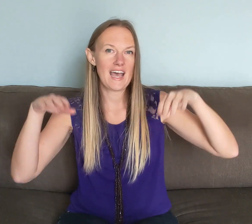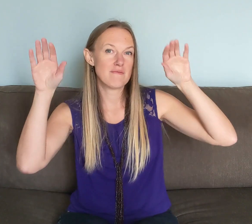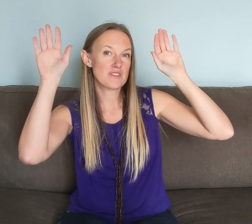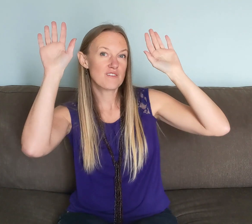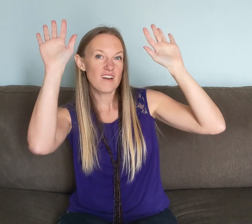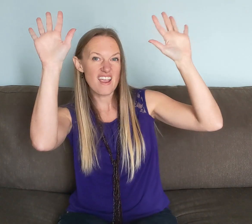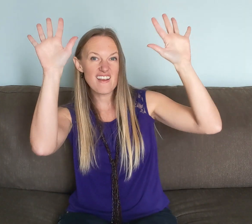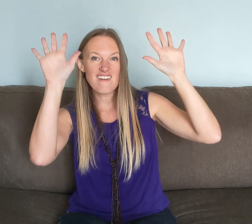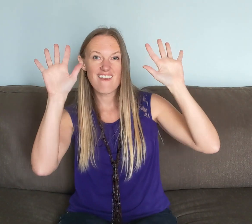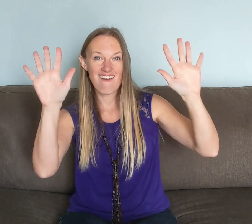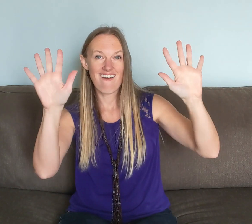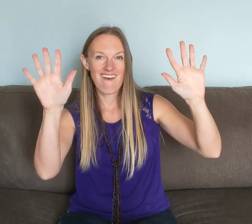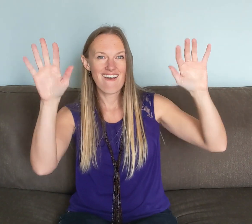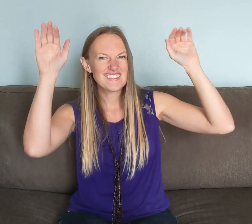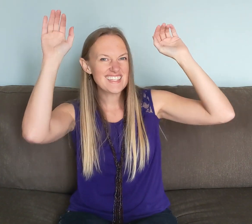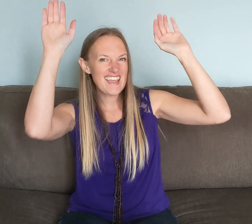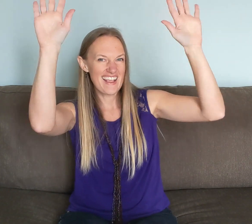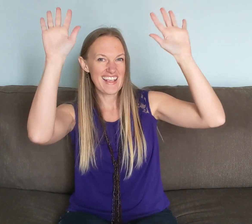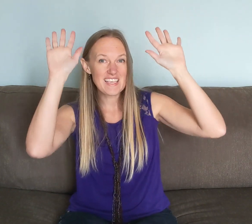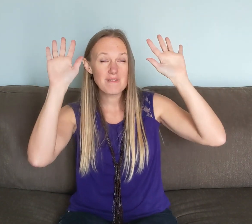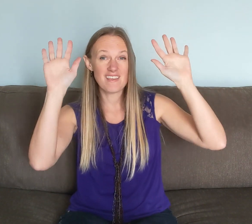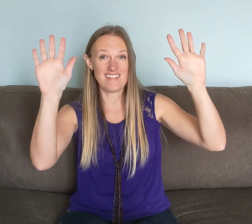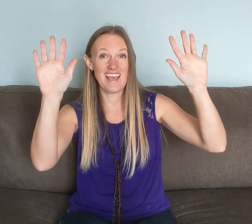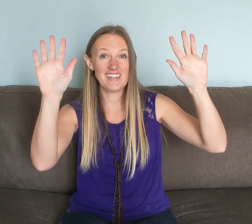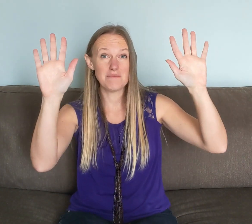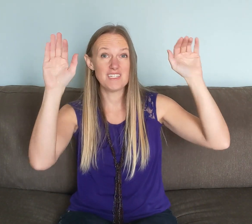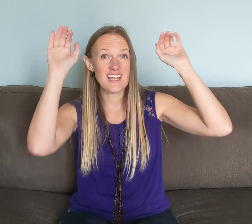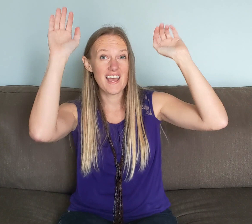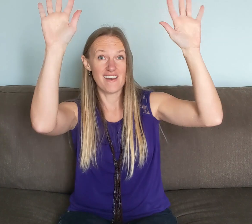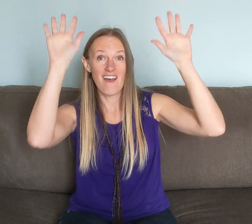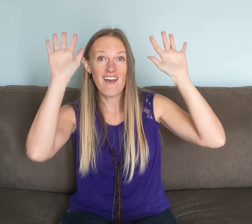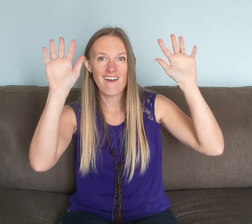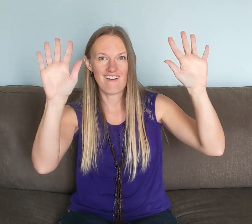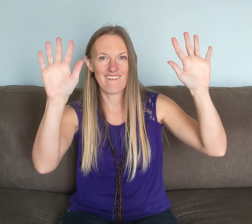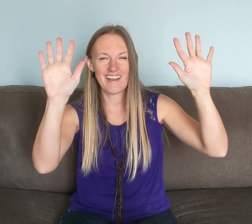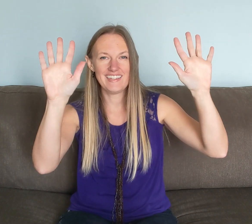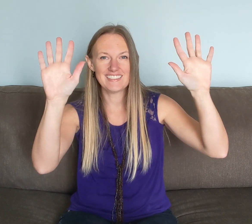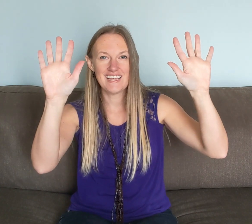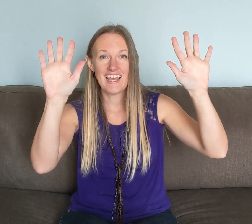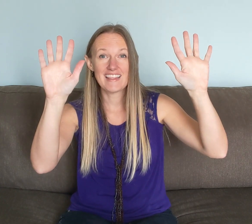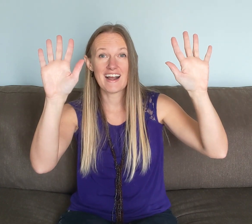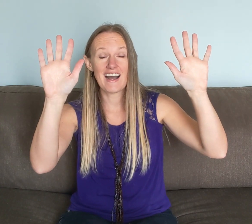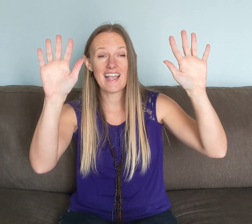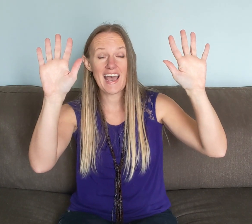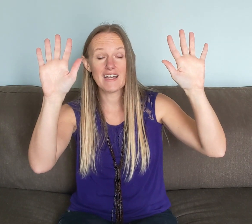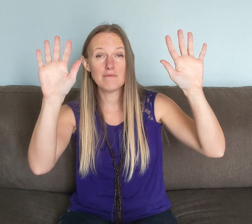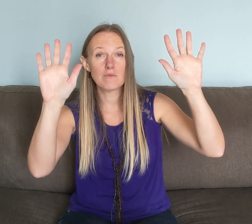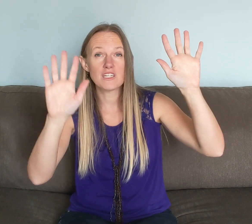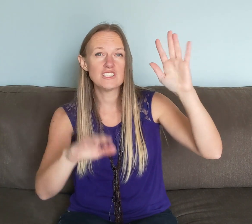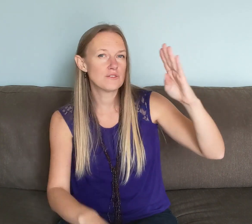am. So great, it's like, give me 10, give me 10. Great, and then I am, we're gonna do